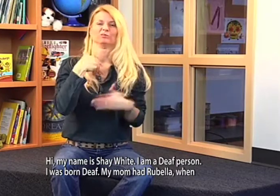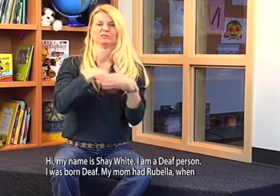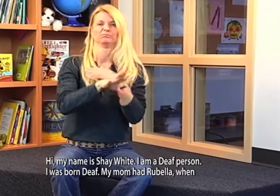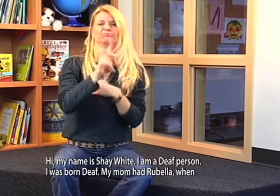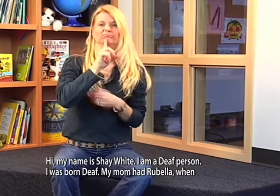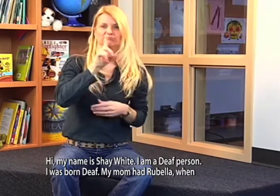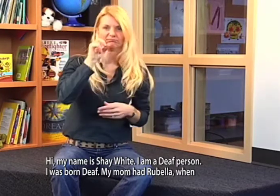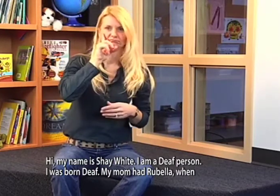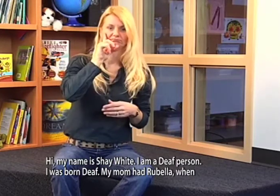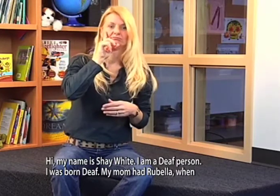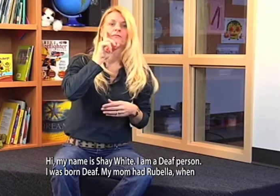I was born deaf.